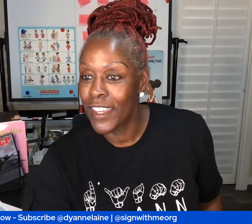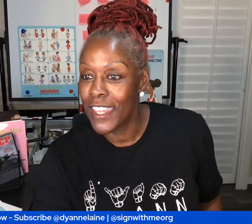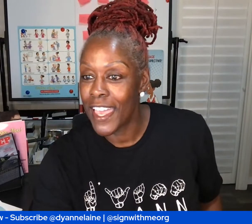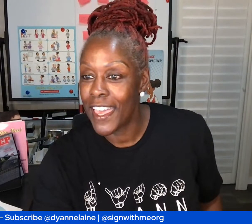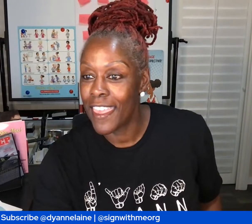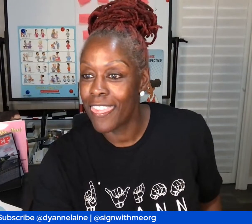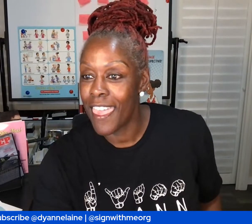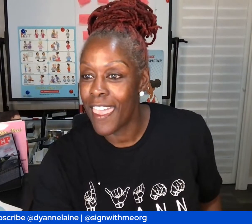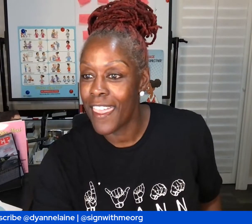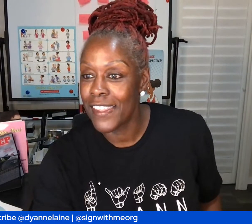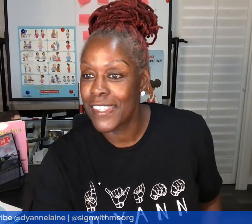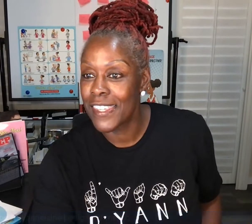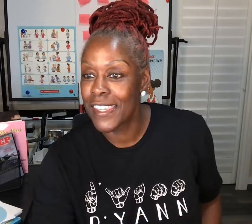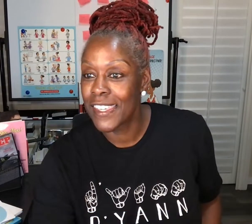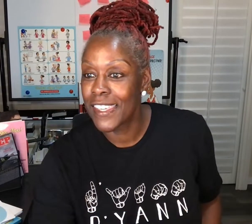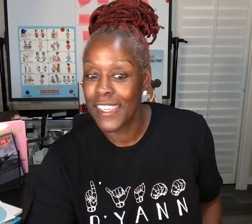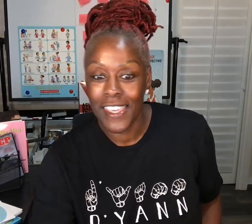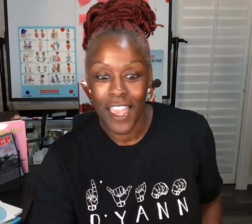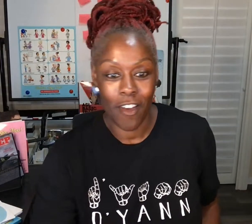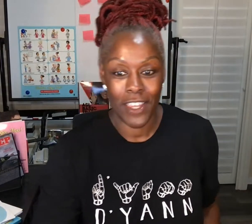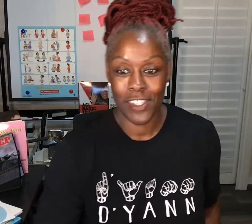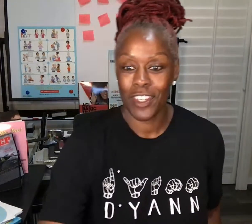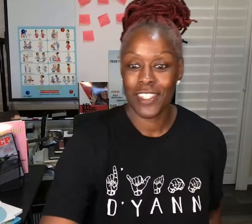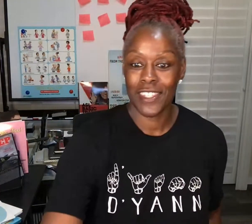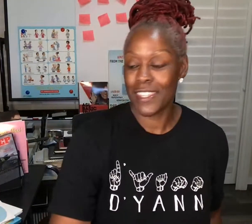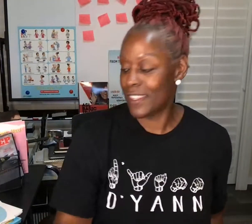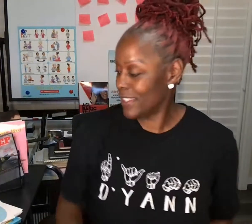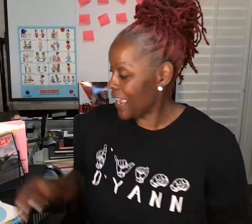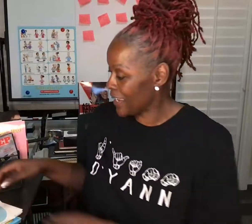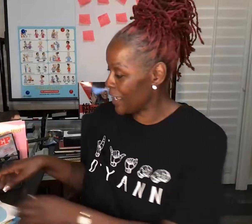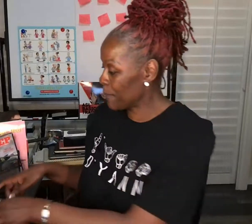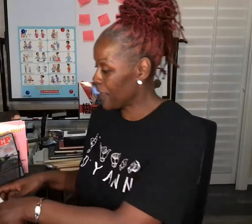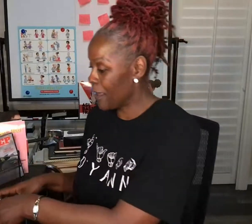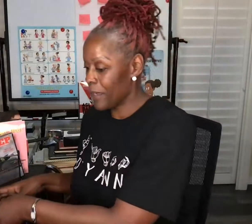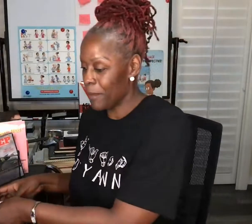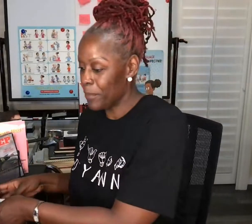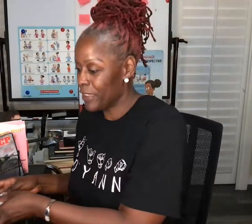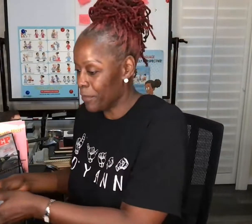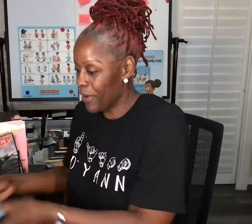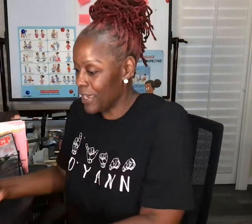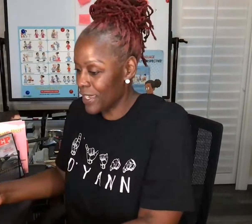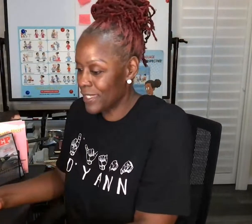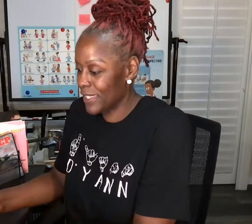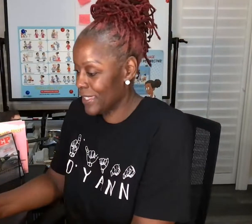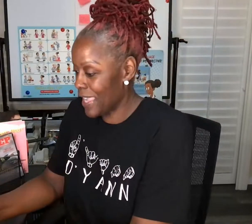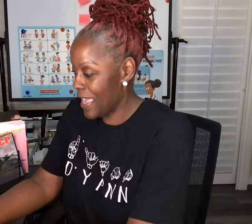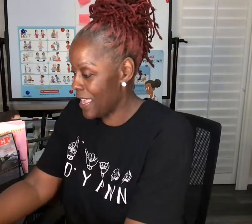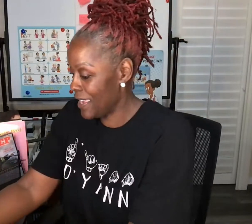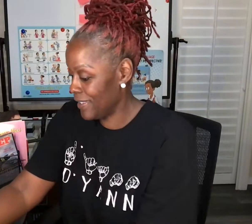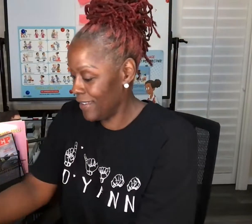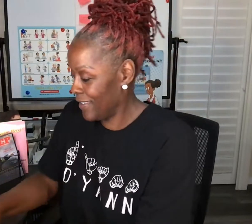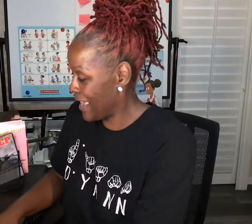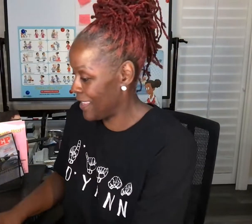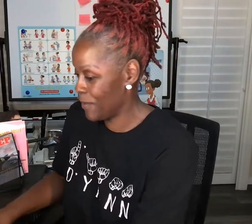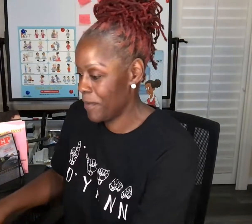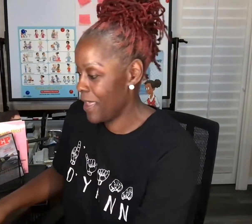gonna hide that. All right, so you can just see the signing. I'm gonna put the products to the side so they're not in the